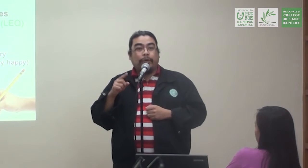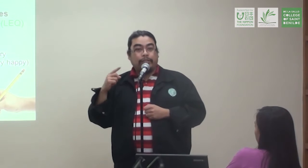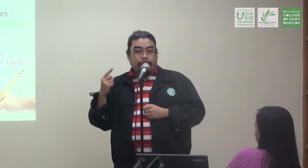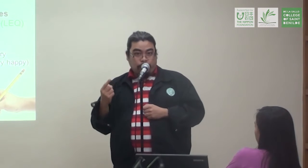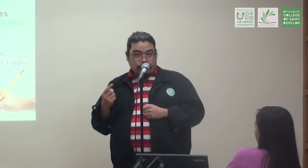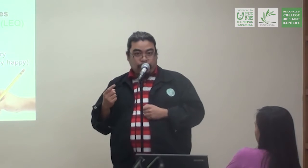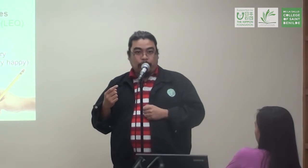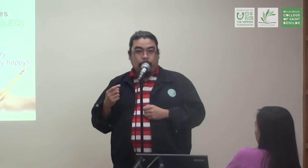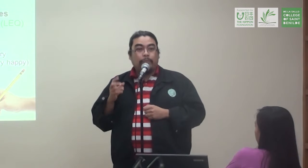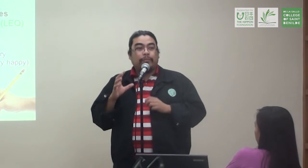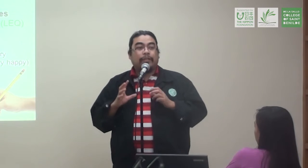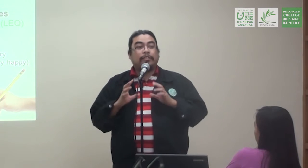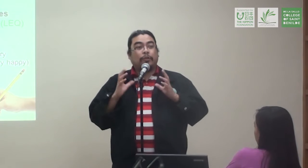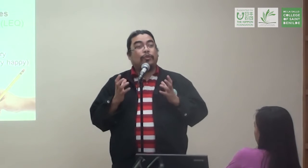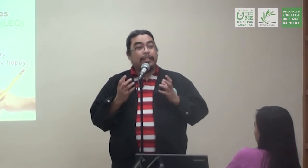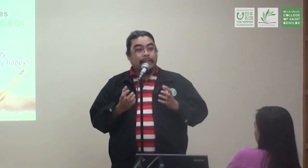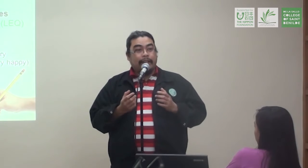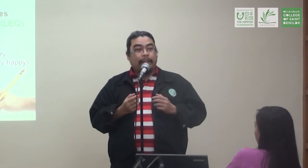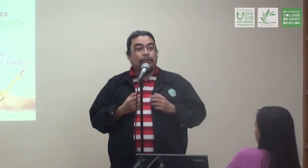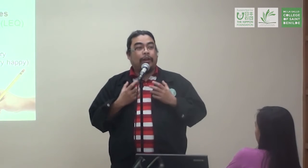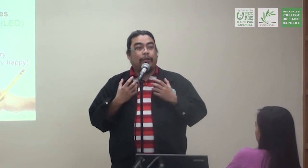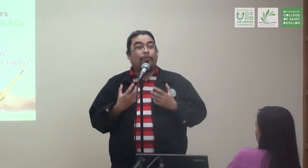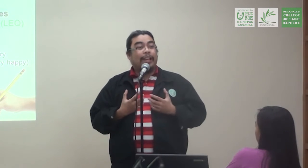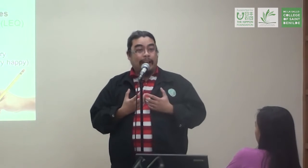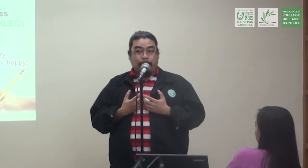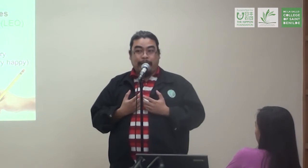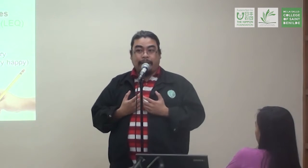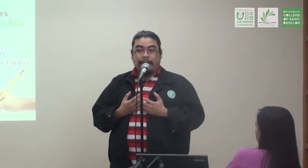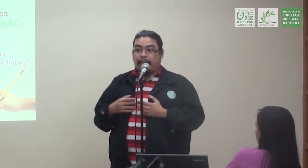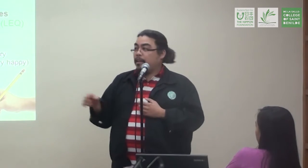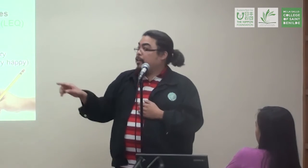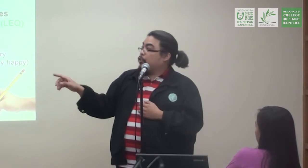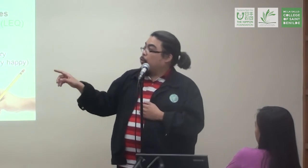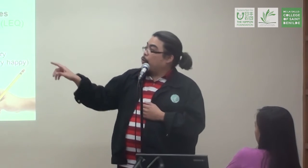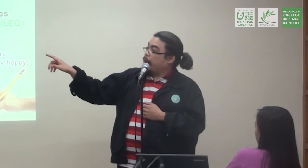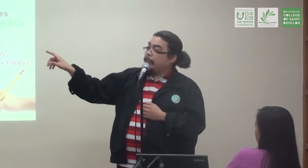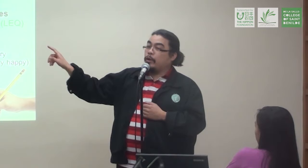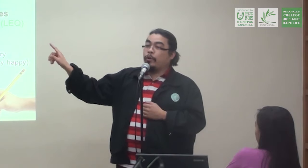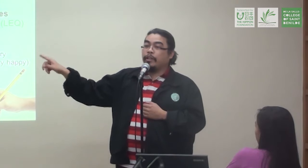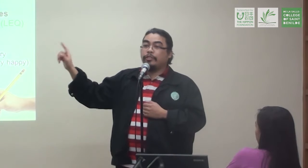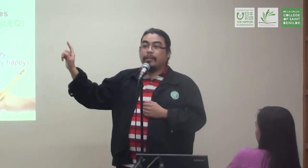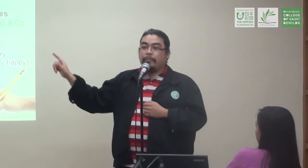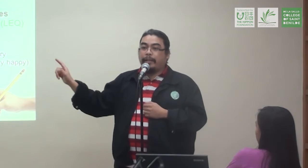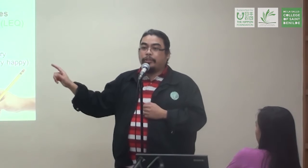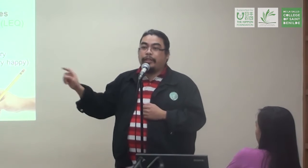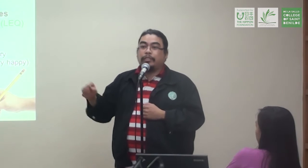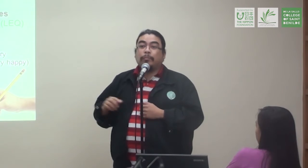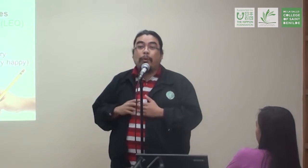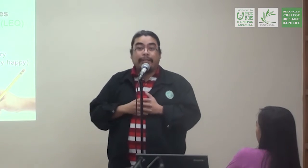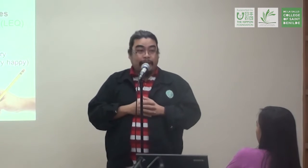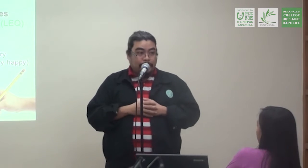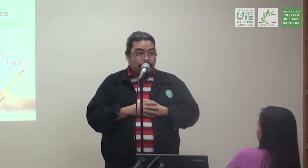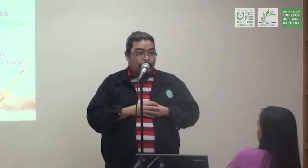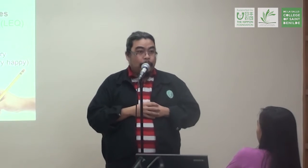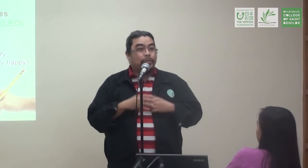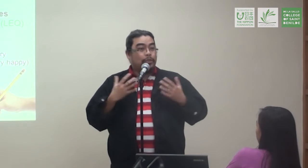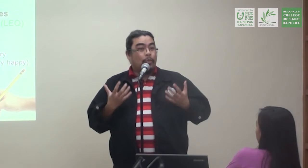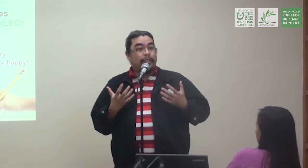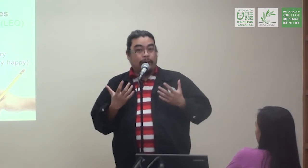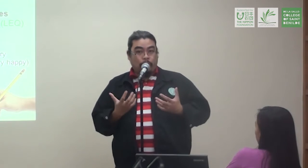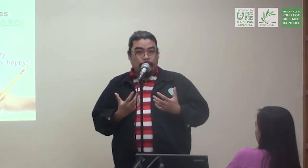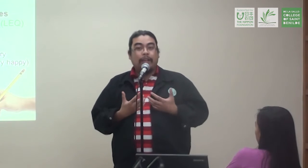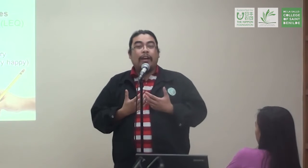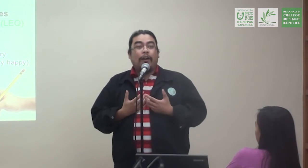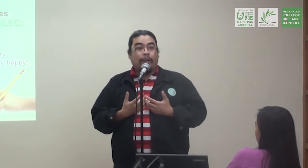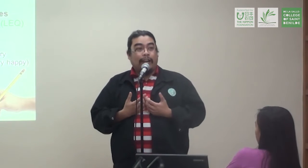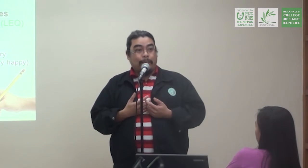1.00, that's a good indicator of reliability. So in the original measure, it's 0.87, which is